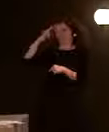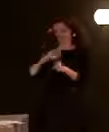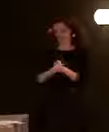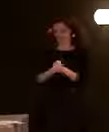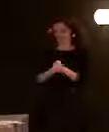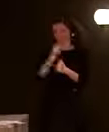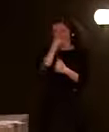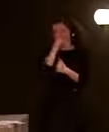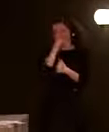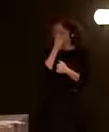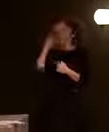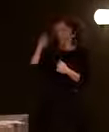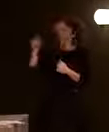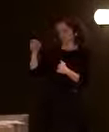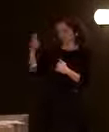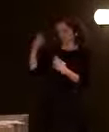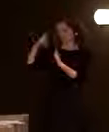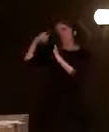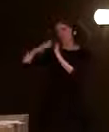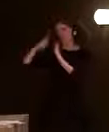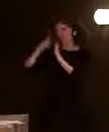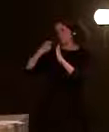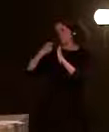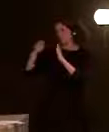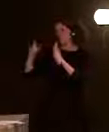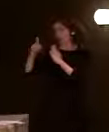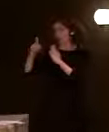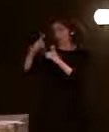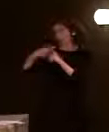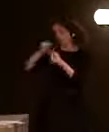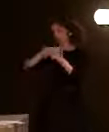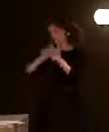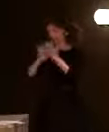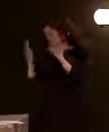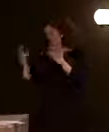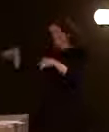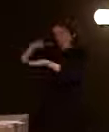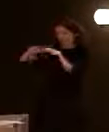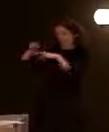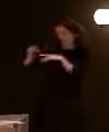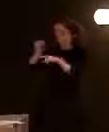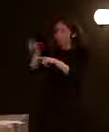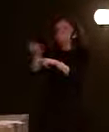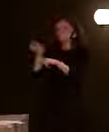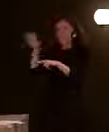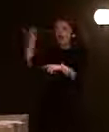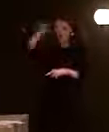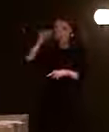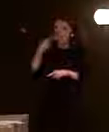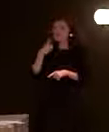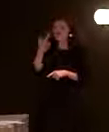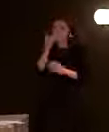class. And that is also a way of developing language skills. In history, you might want your students to